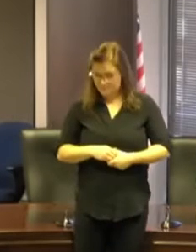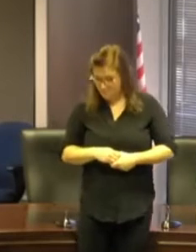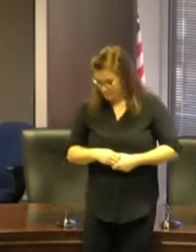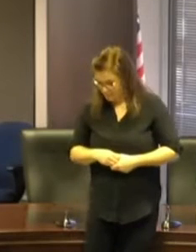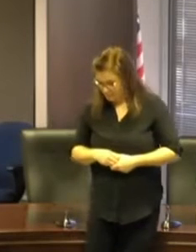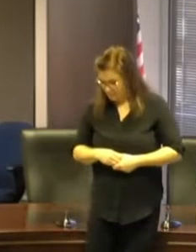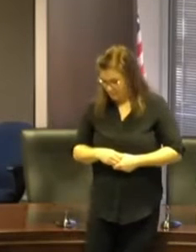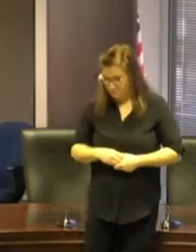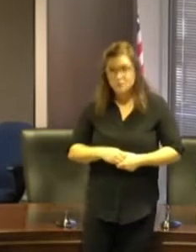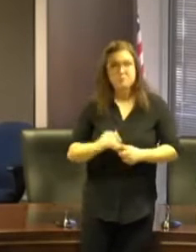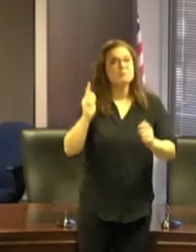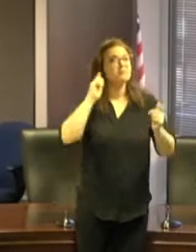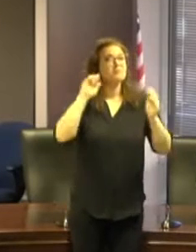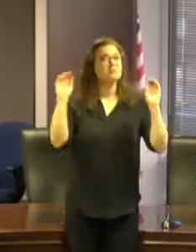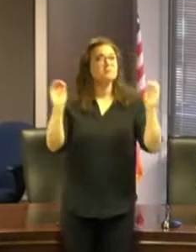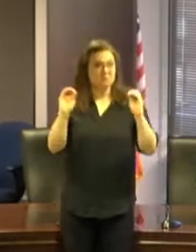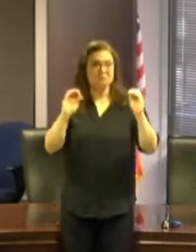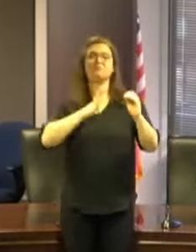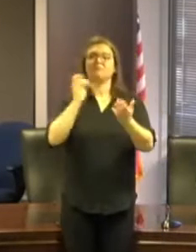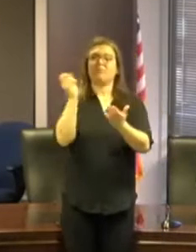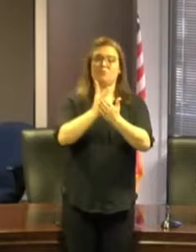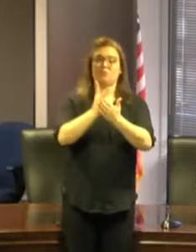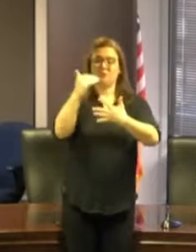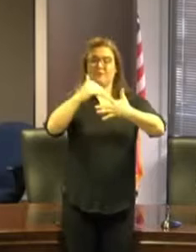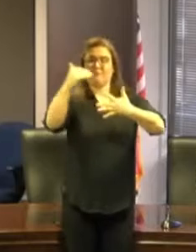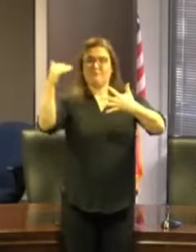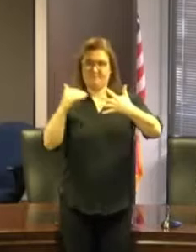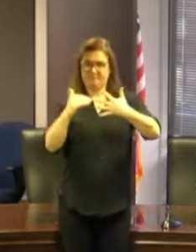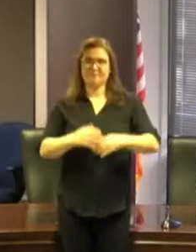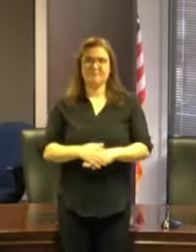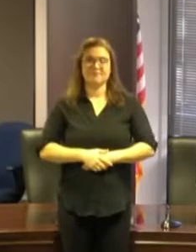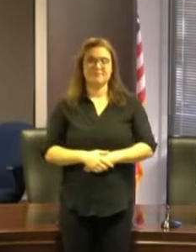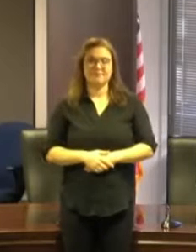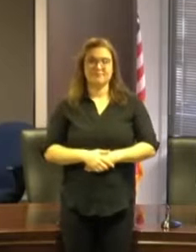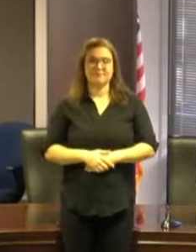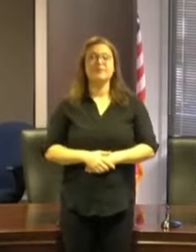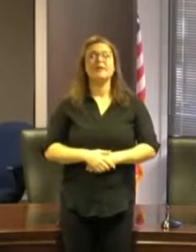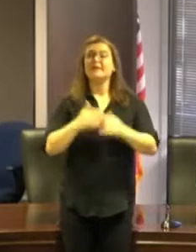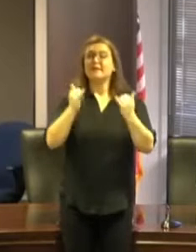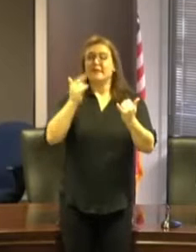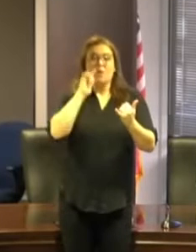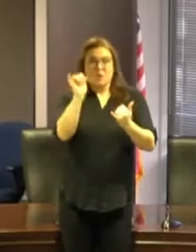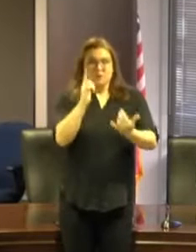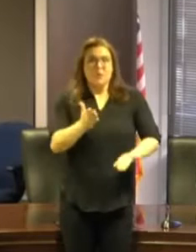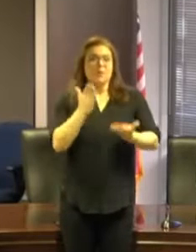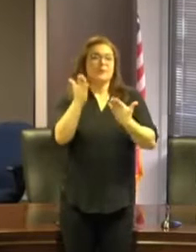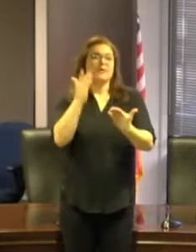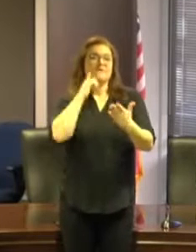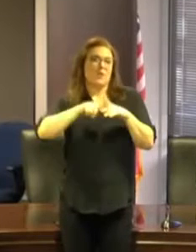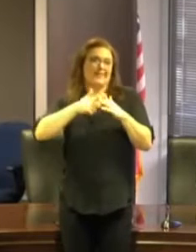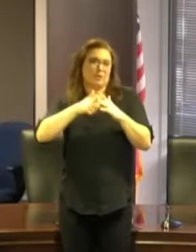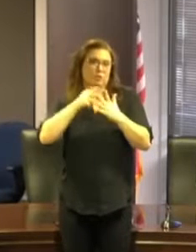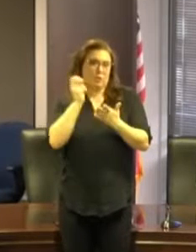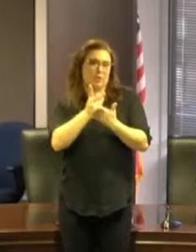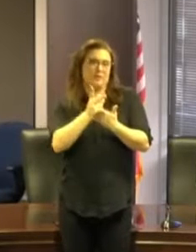Hearing none, it is approved. Kim, you may proceed. Okay, today I'm also presenting for initial approval